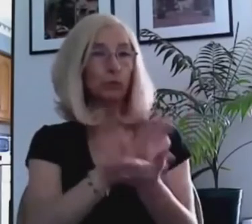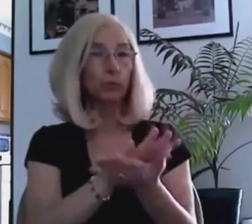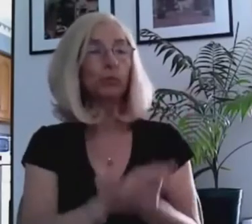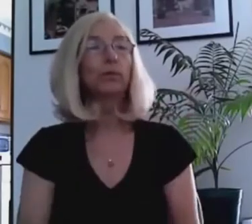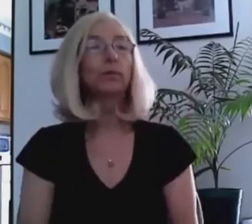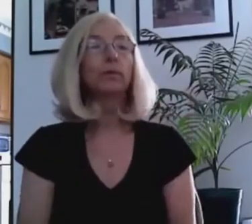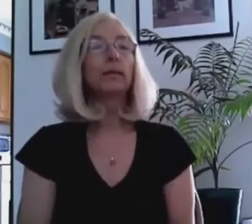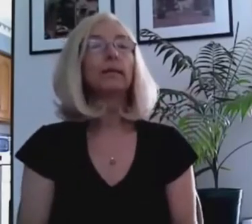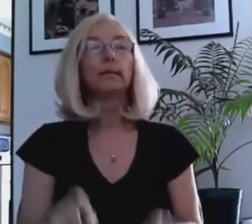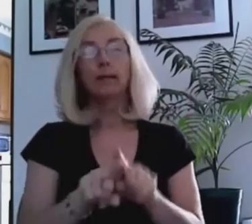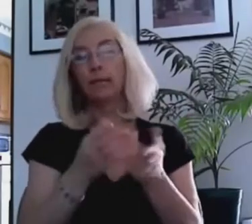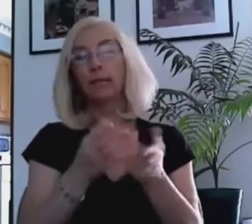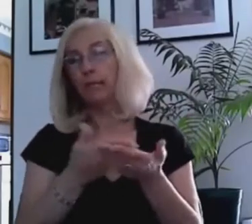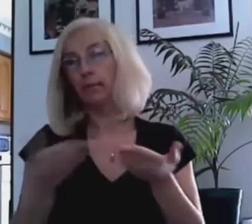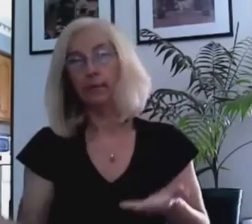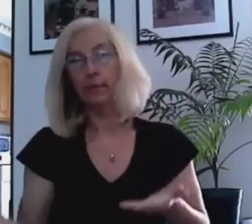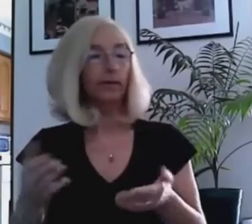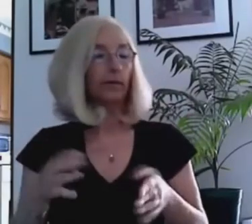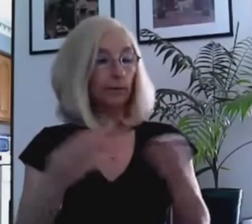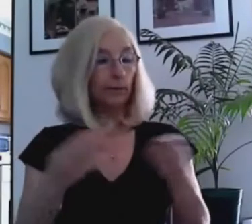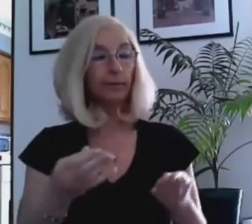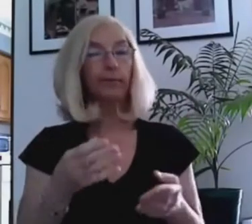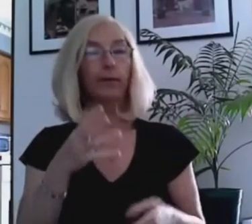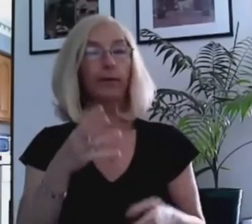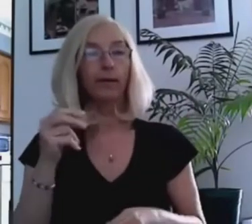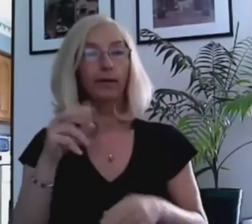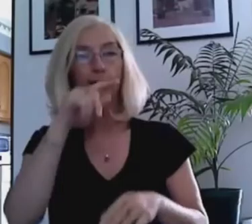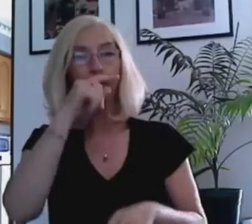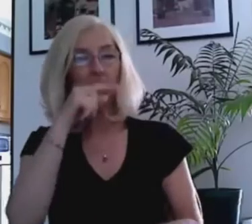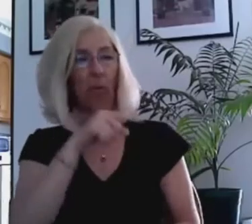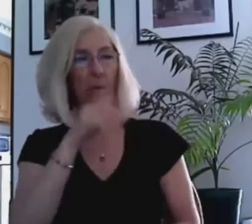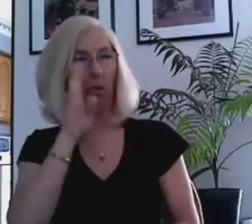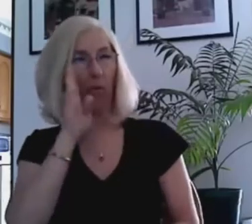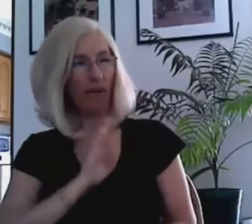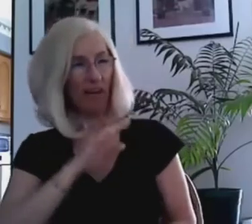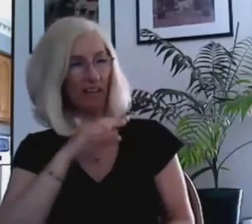And again, my parents packed my lunch and my sandwich again, and I took it to school.